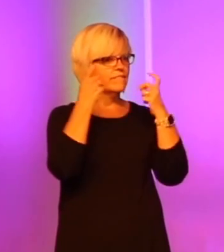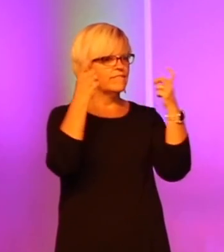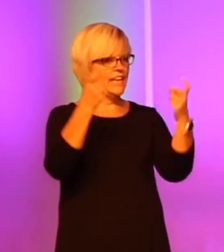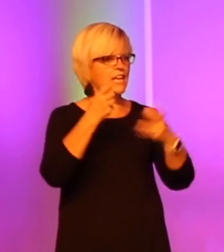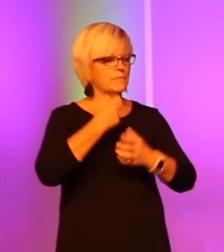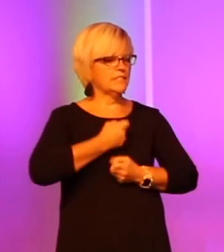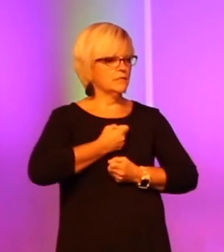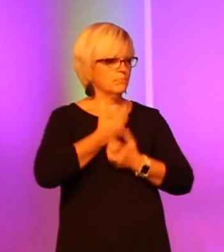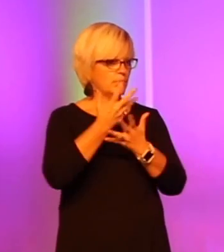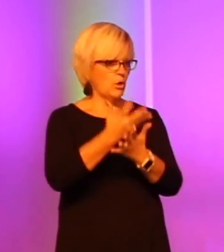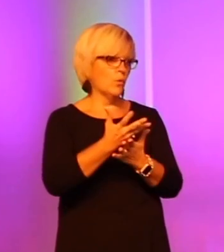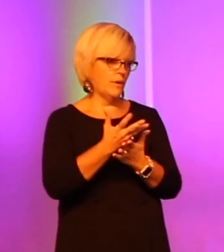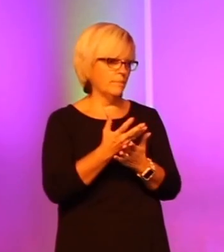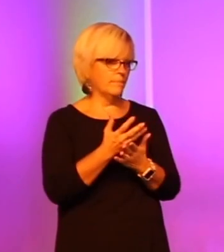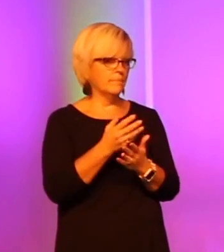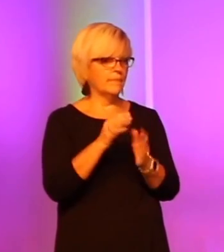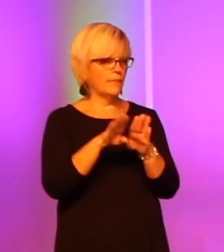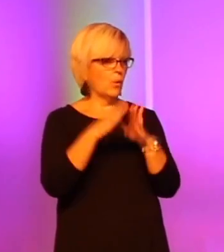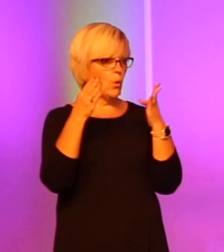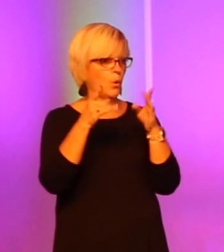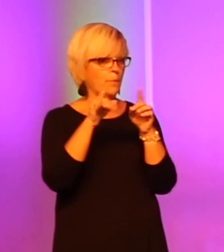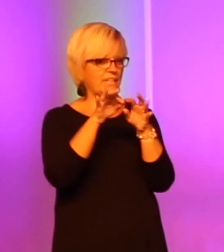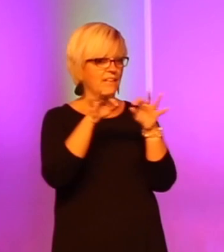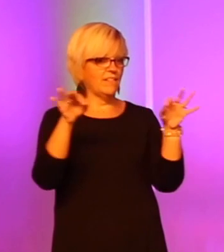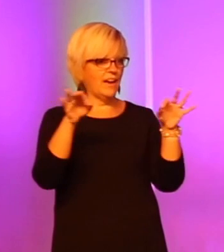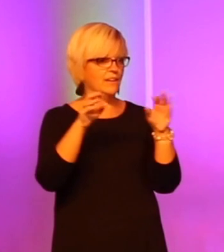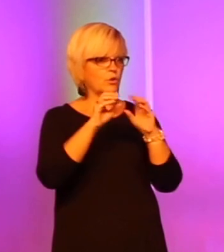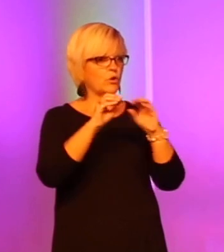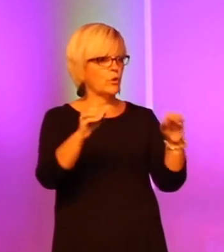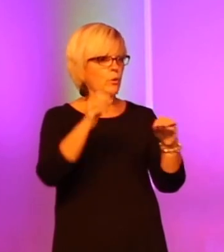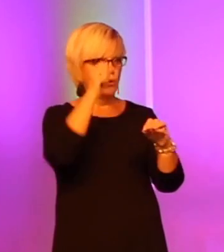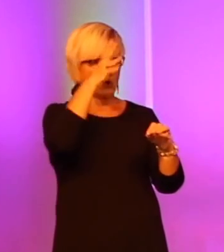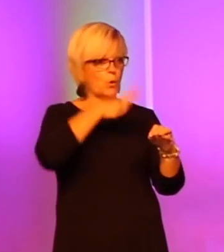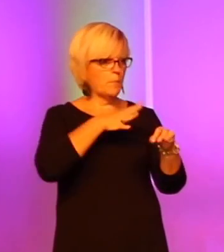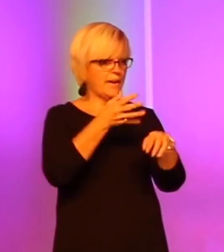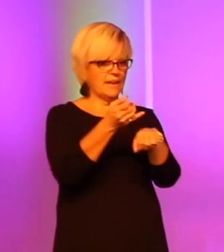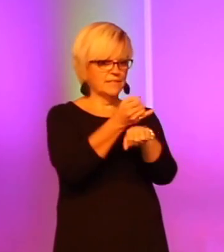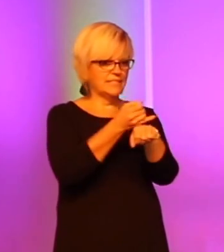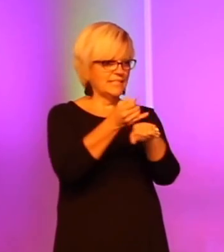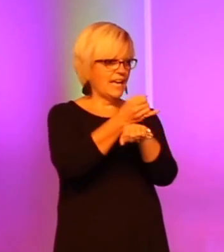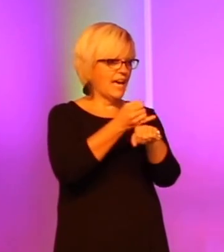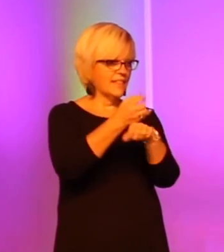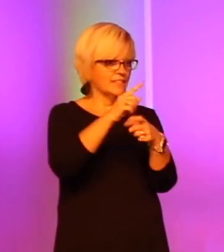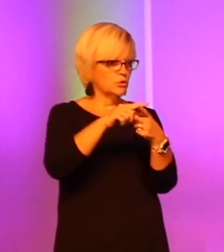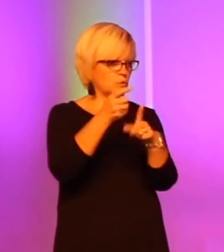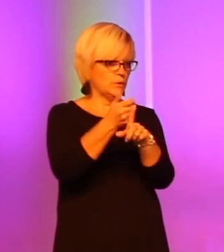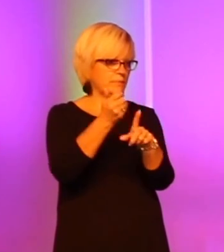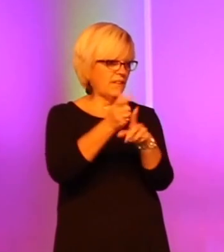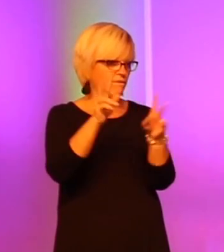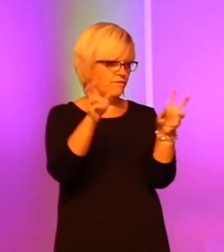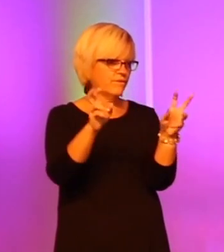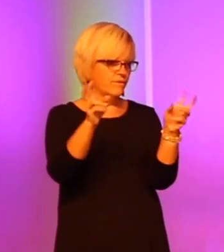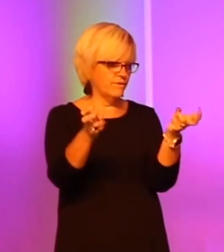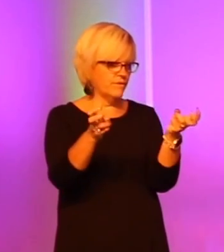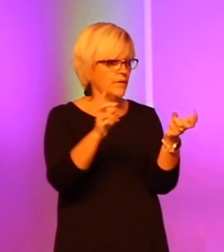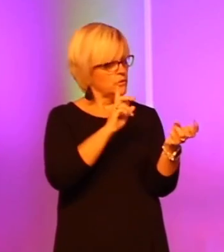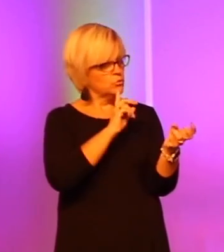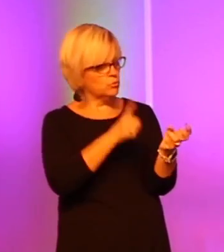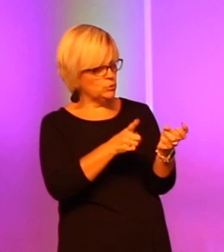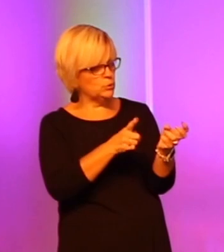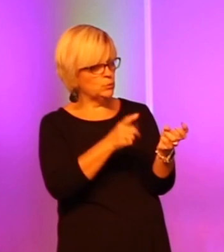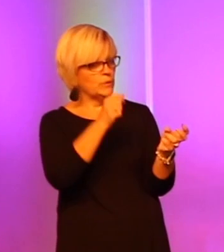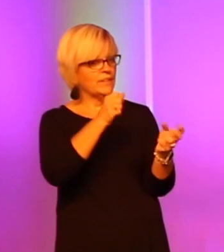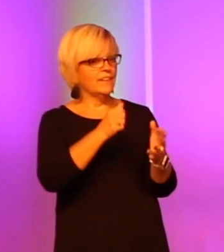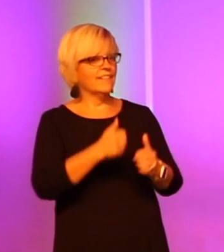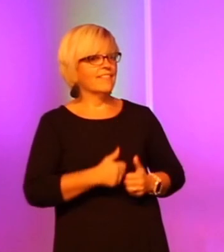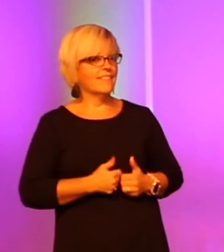with the opening line is, no man is an island unto himself. You ever heard that before? It's true. Life is like a